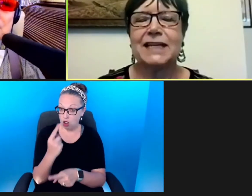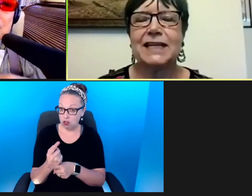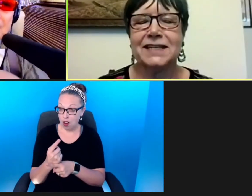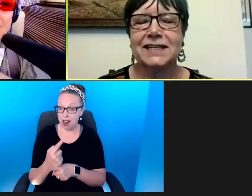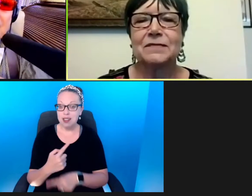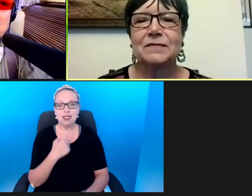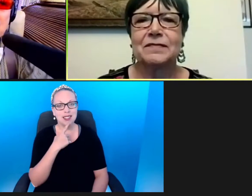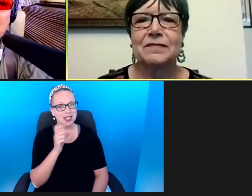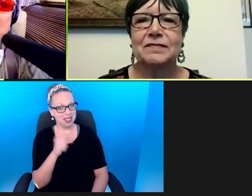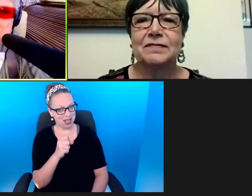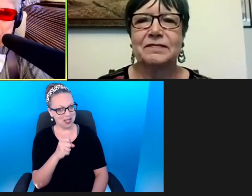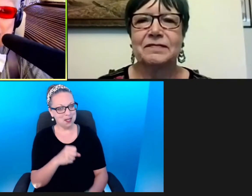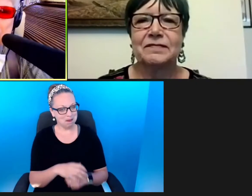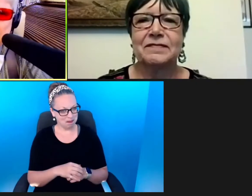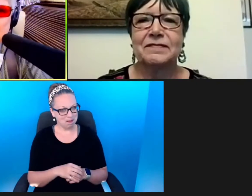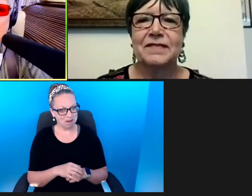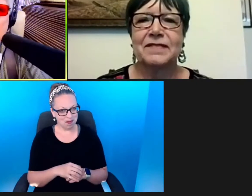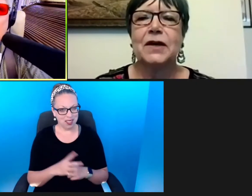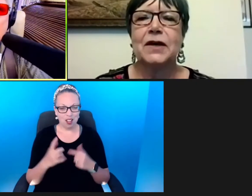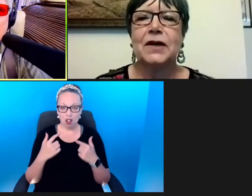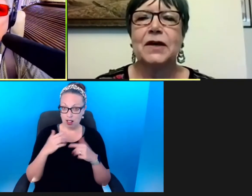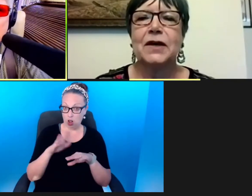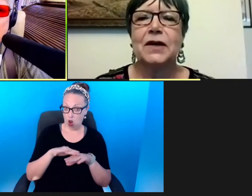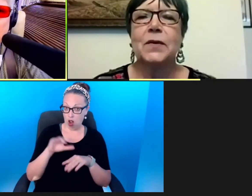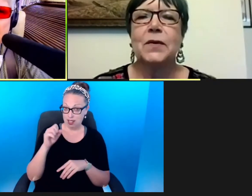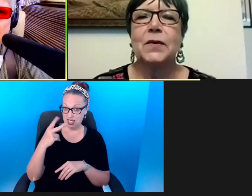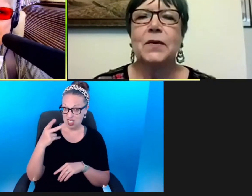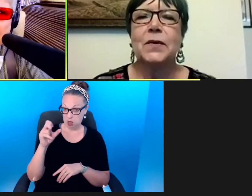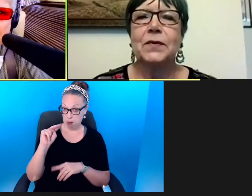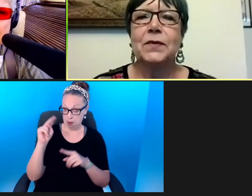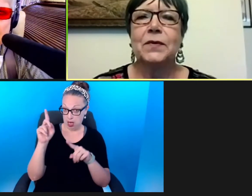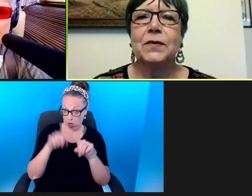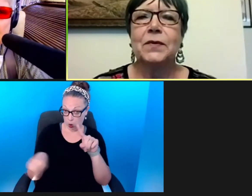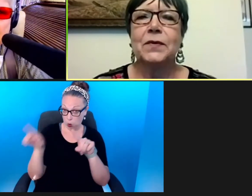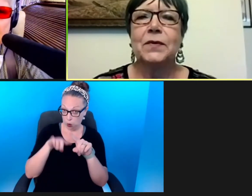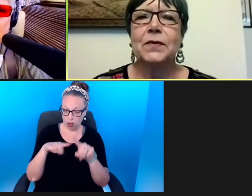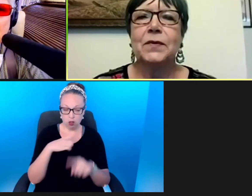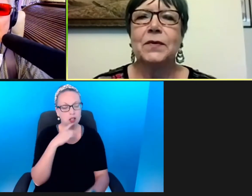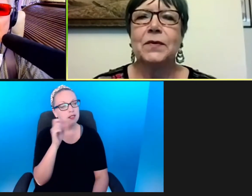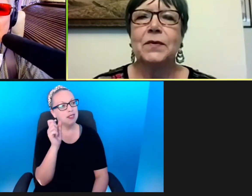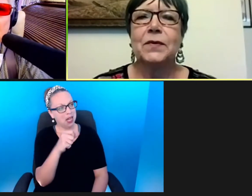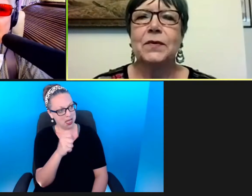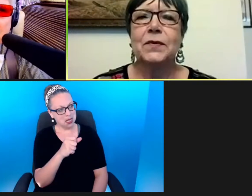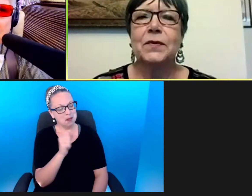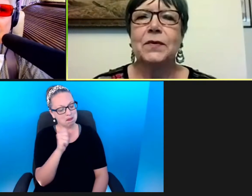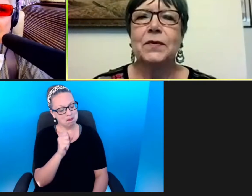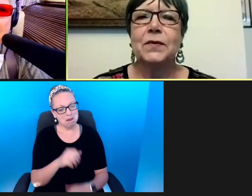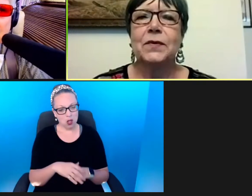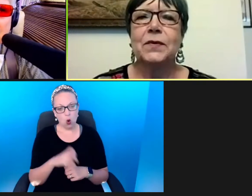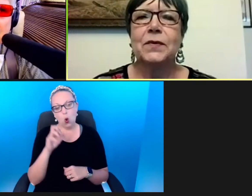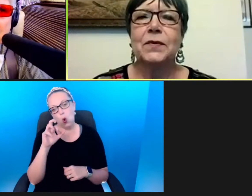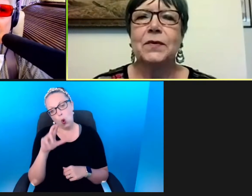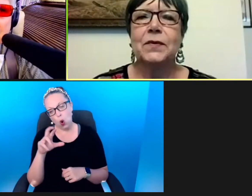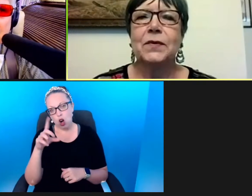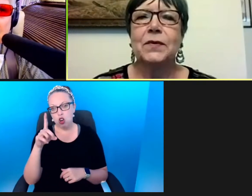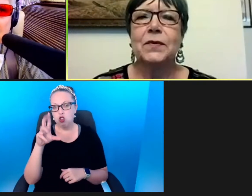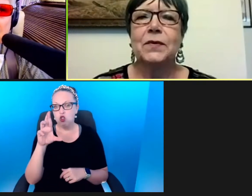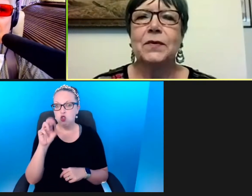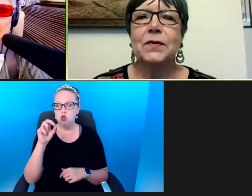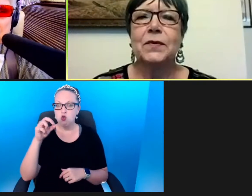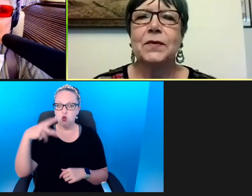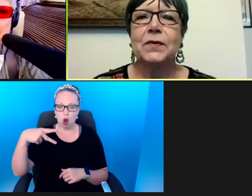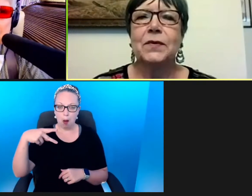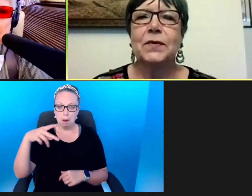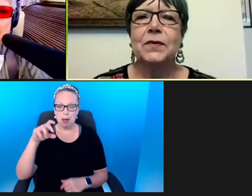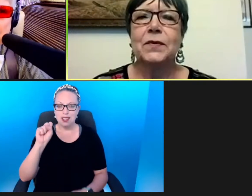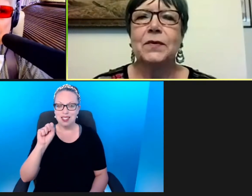Yes. On a spinning wheel. Well, and yes. Or a drop spindle, a more